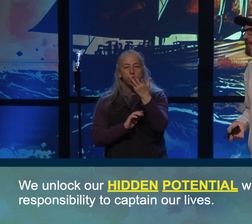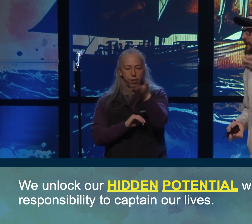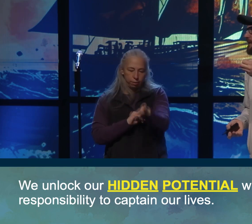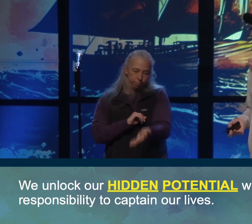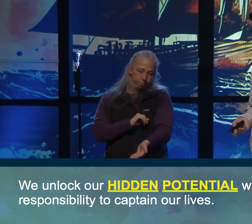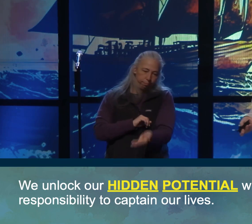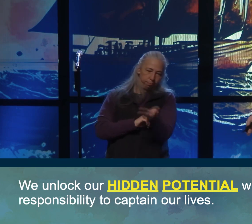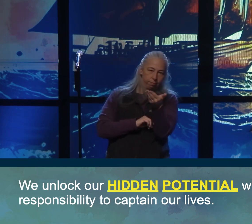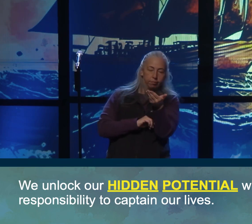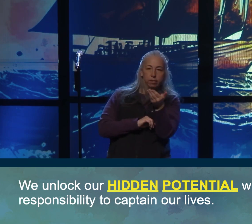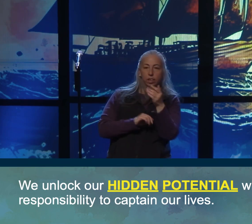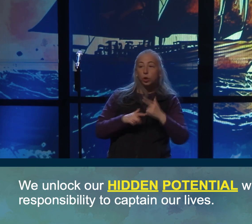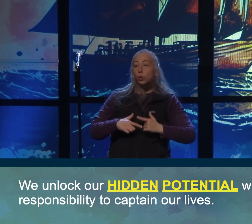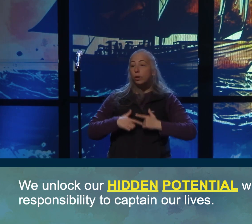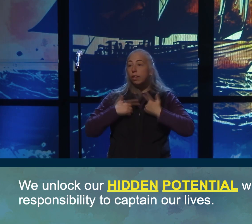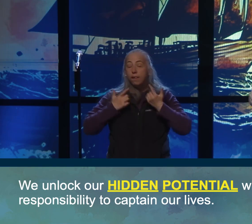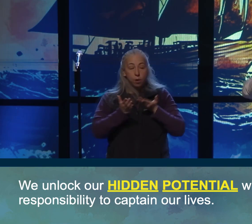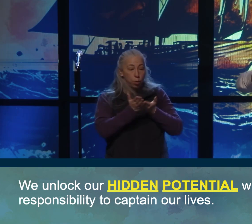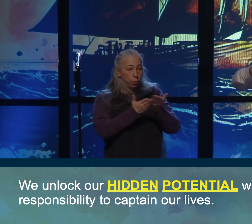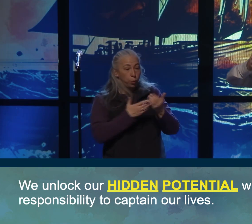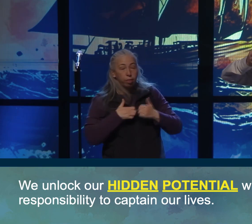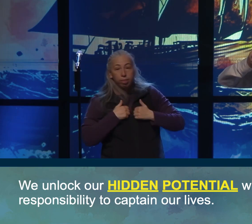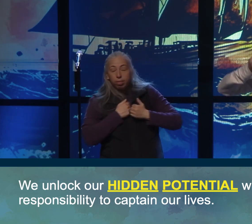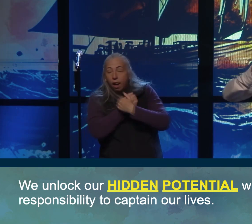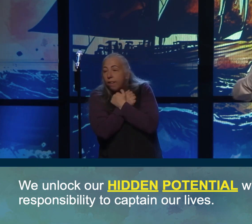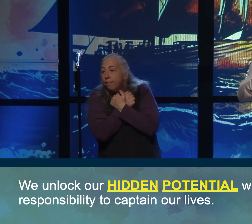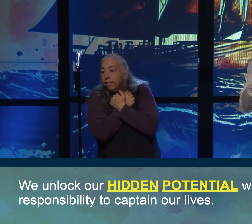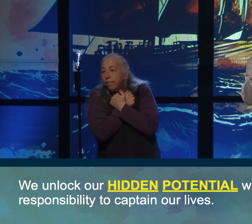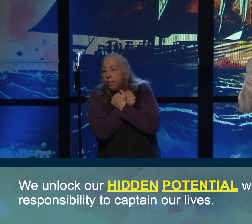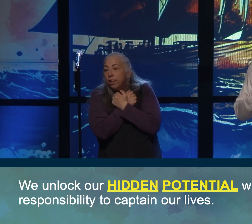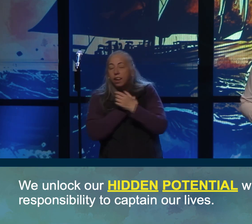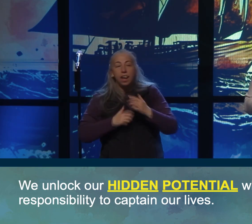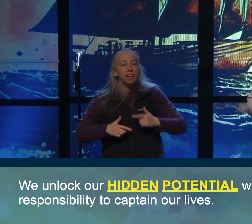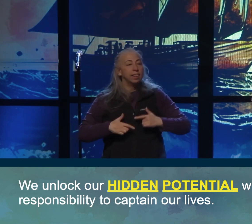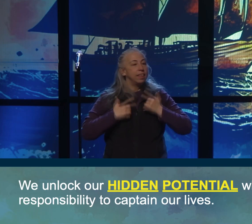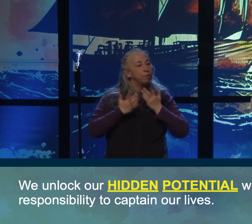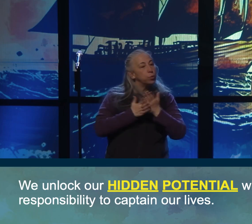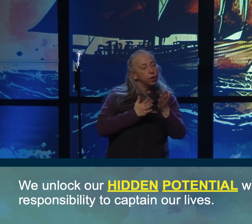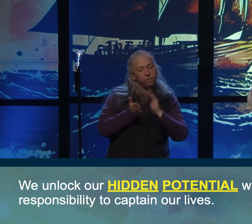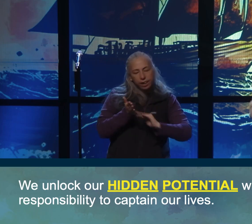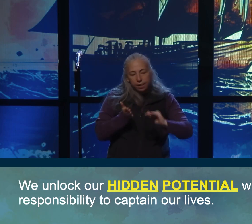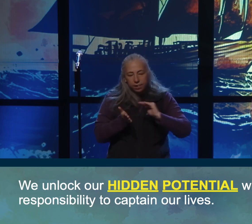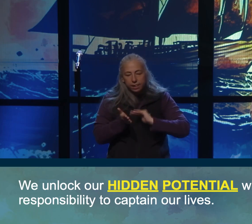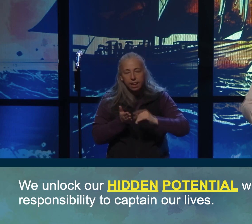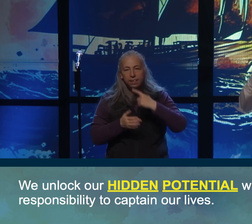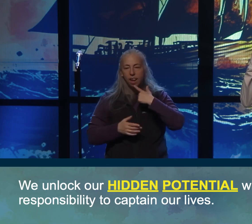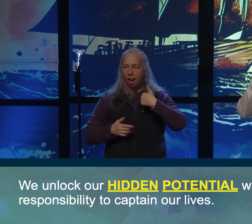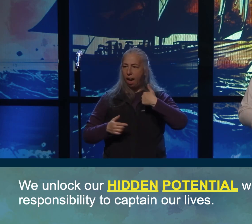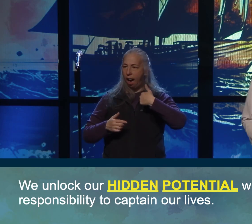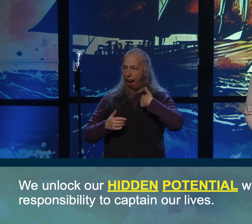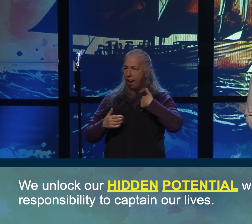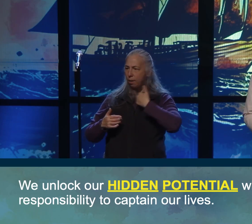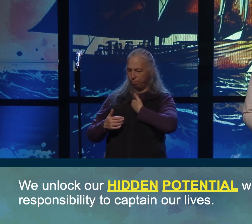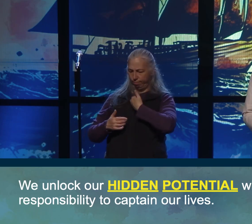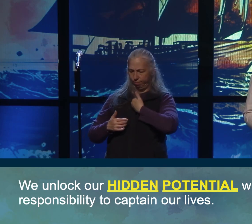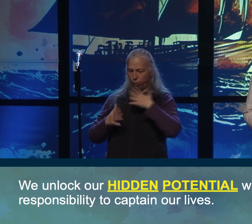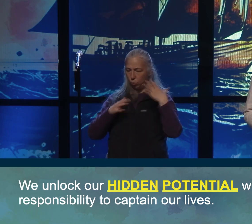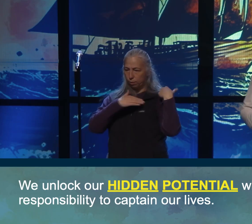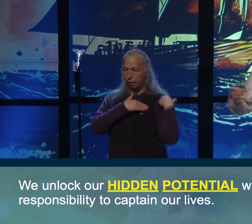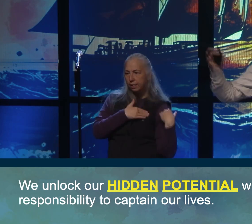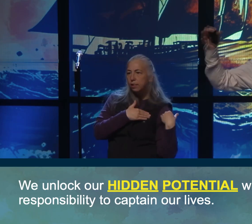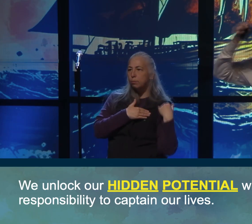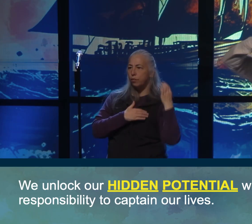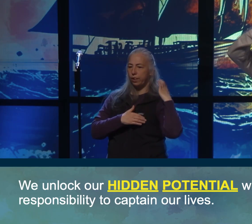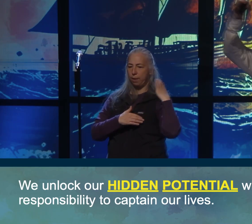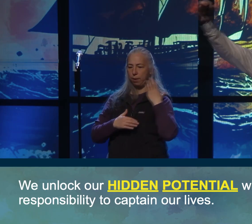and forgiveness, to walk that piece, to say, I am responsible, I can learn, I make choices.